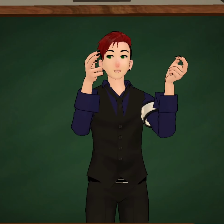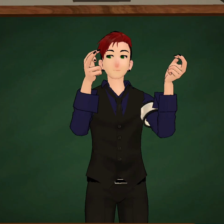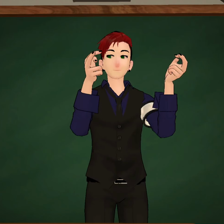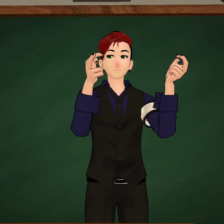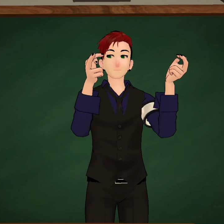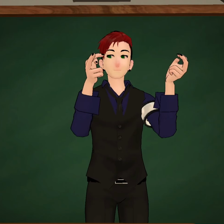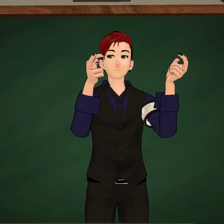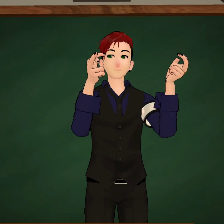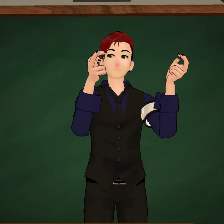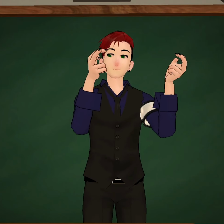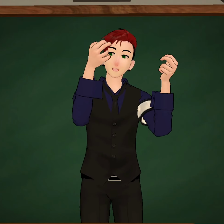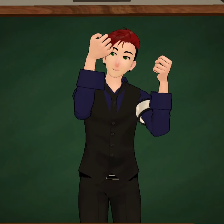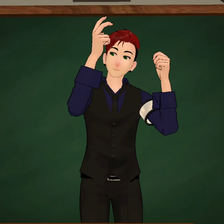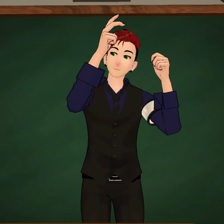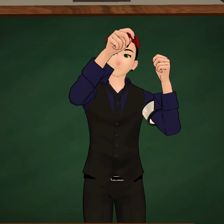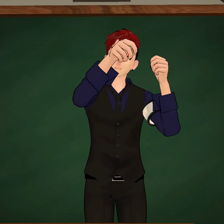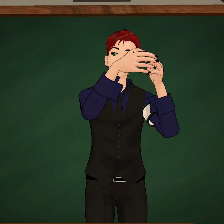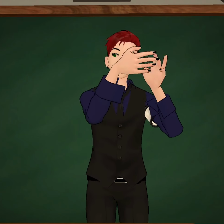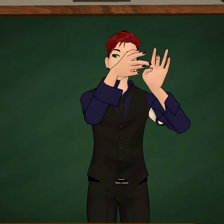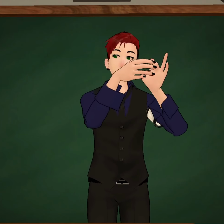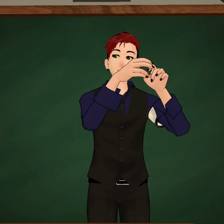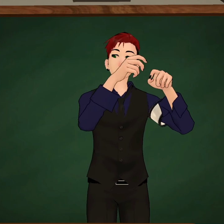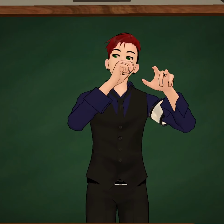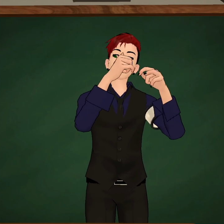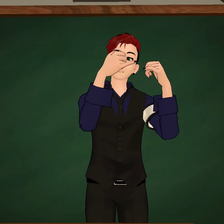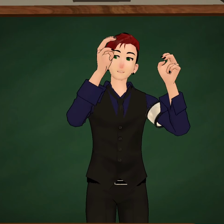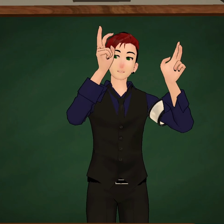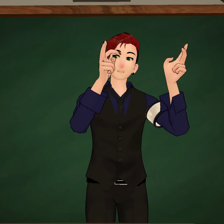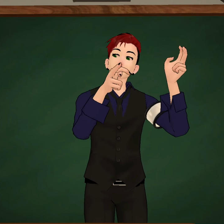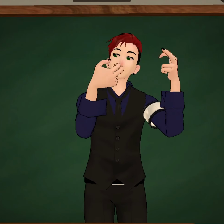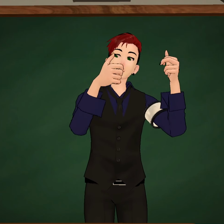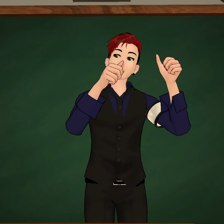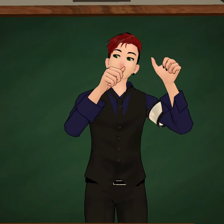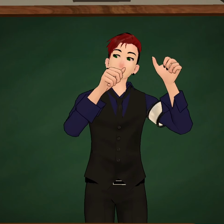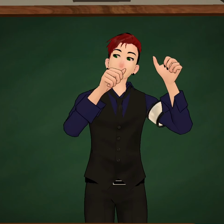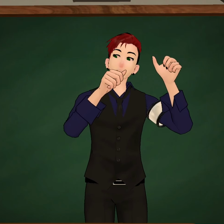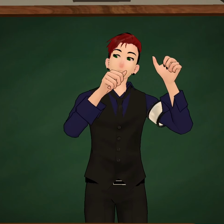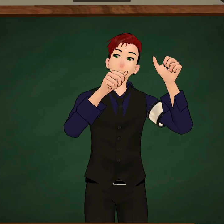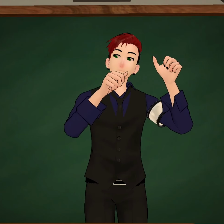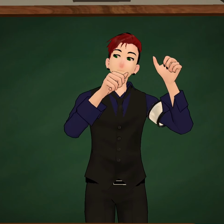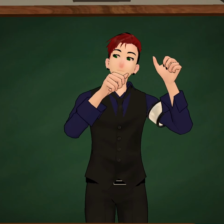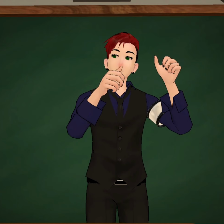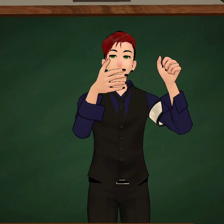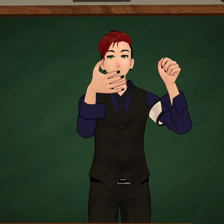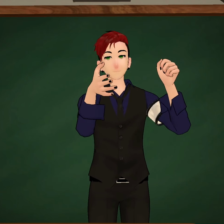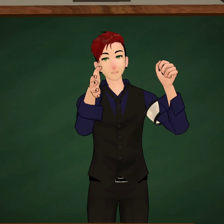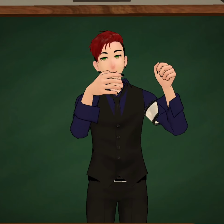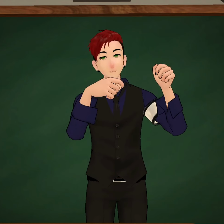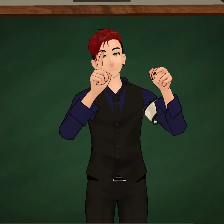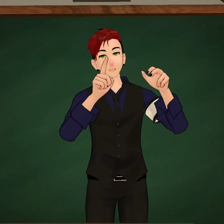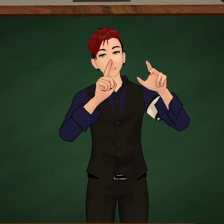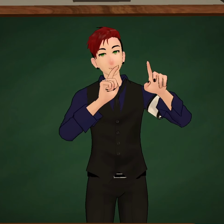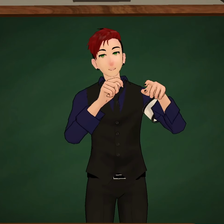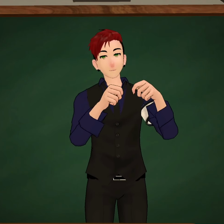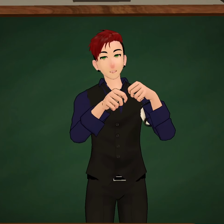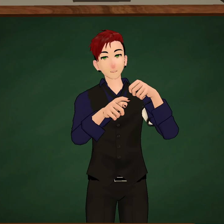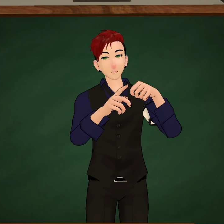idiom. Like, that's an expression, but that's not really an idiom. I'm trying to think. I don't know. I would have to get back with you on